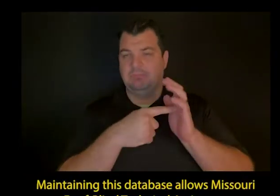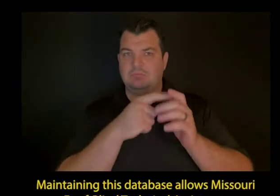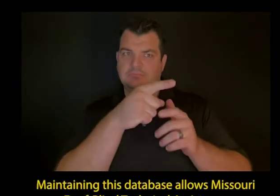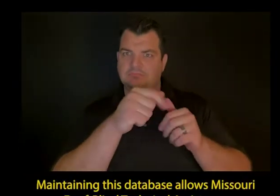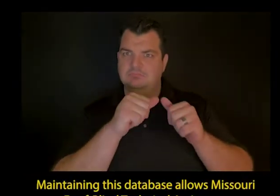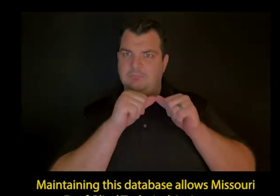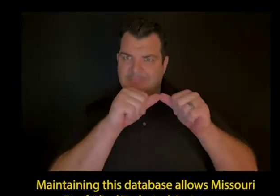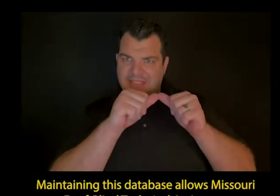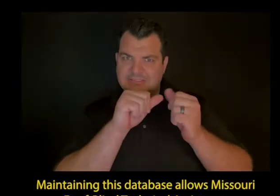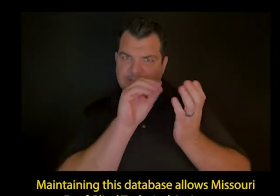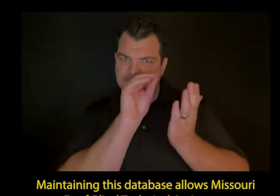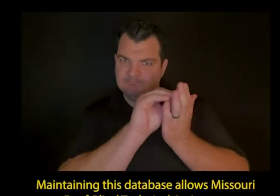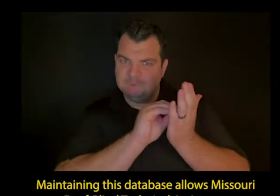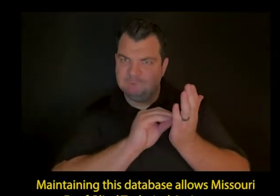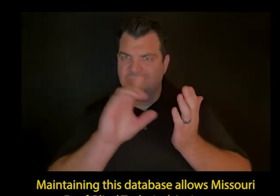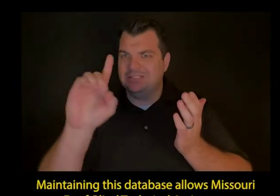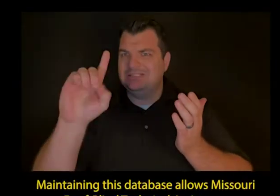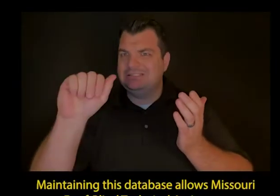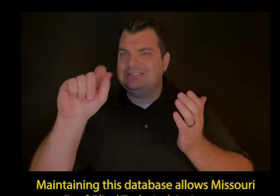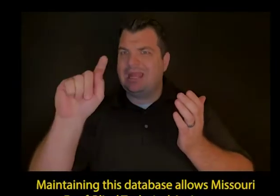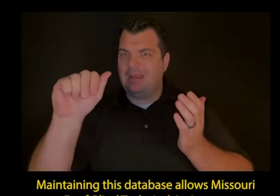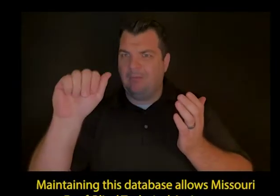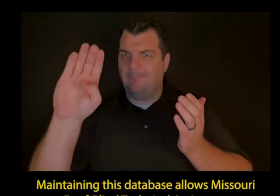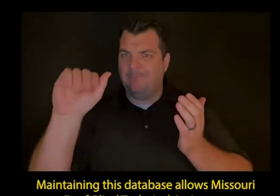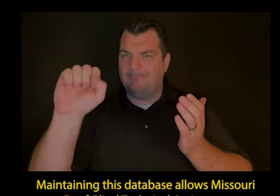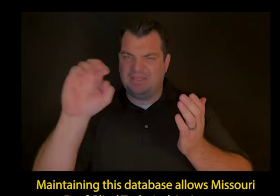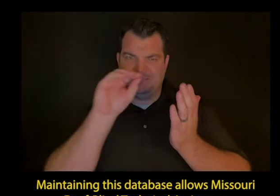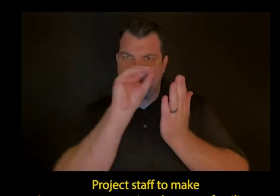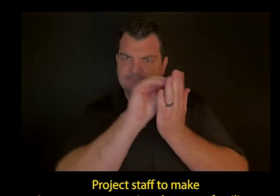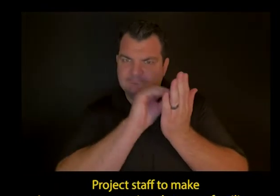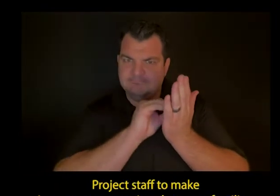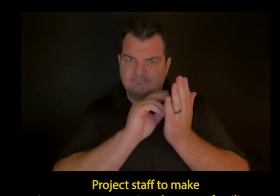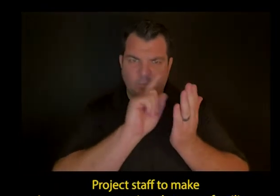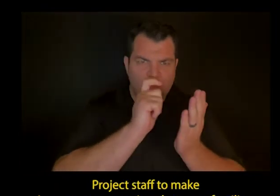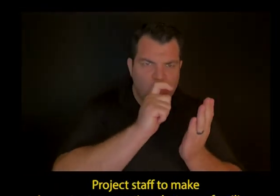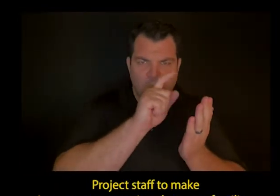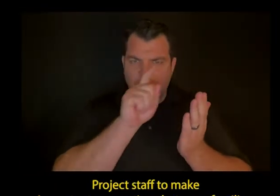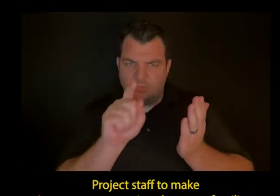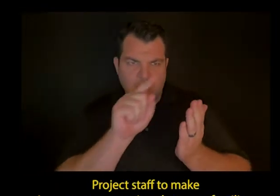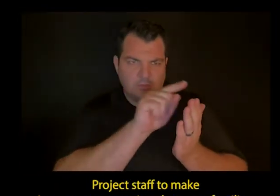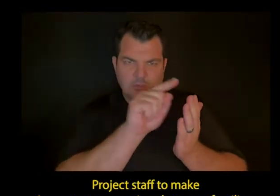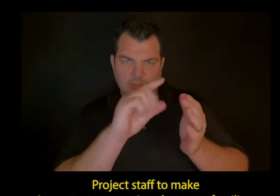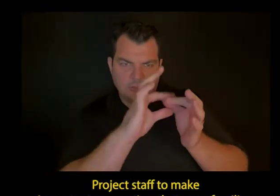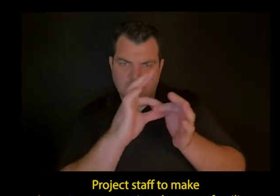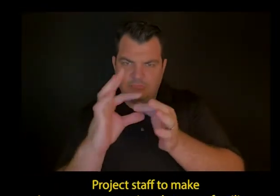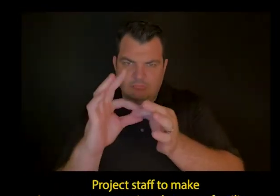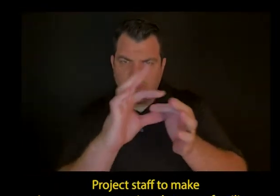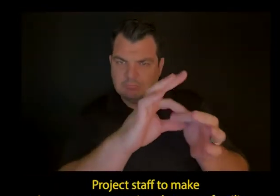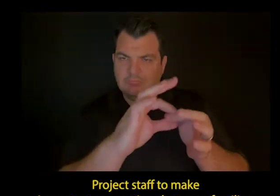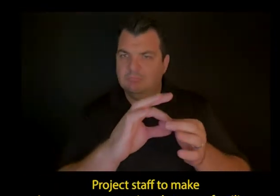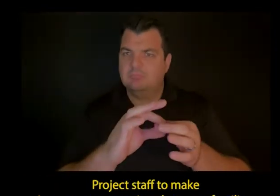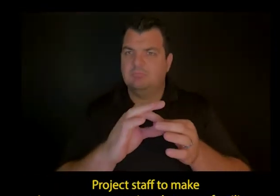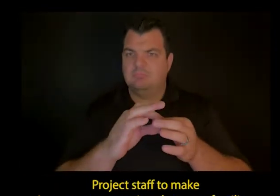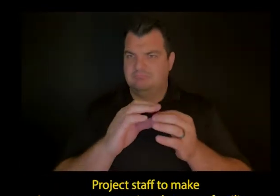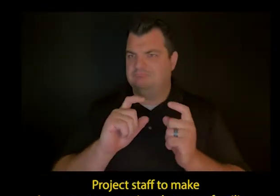Maintaining this database allows Missouri Deafblind Technical Assistance Project staff to make important connections between families.